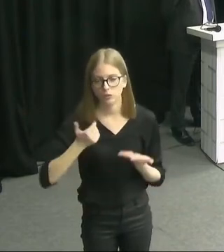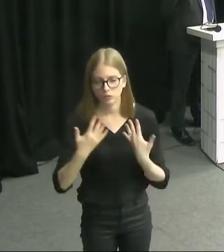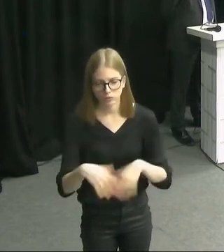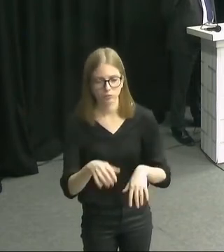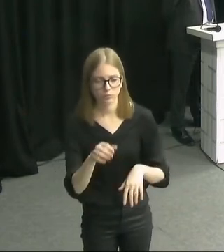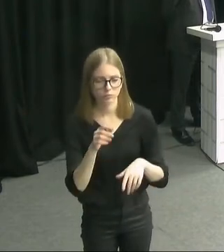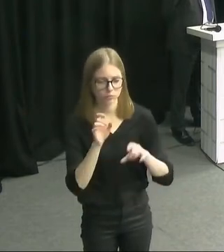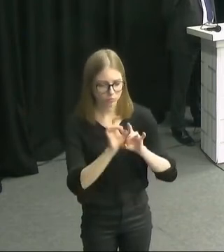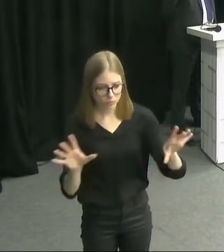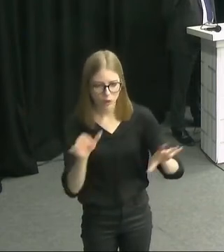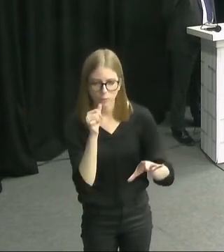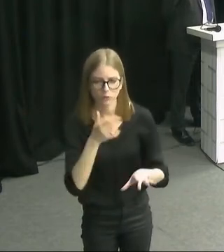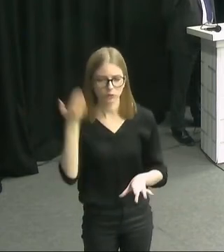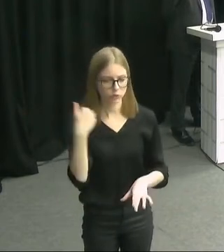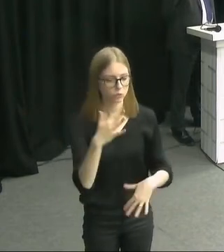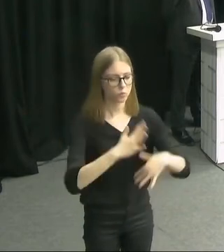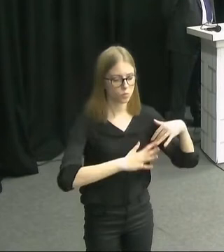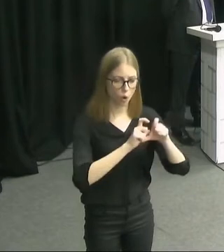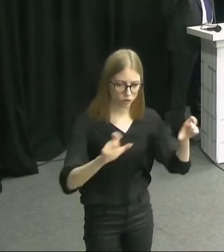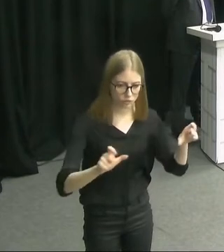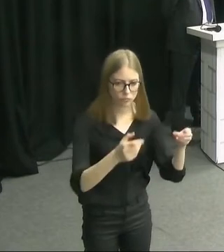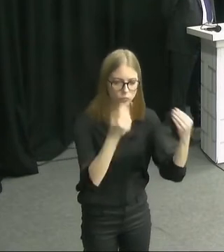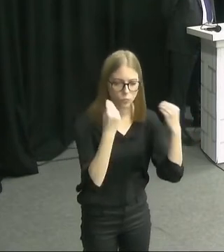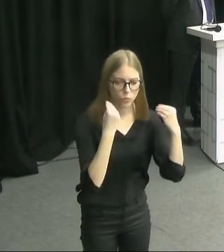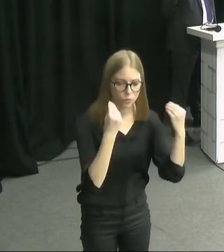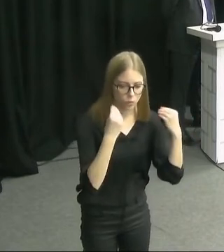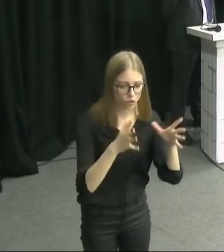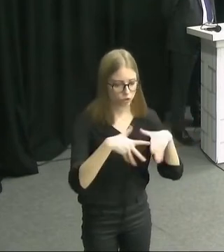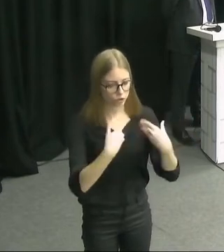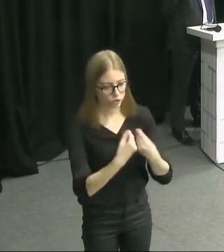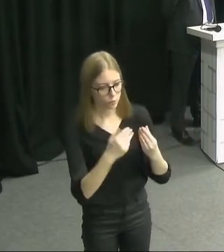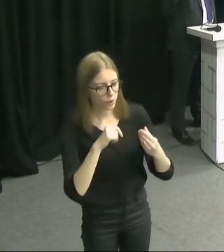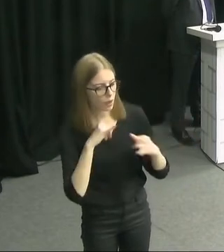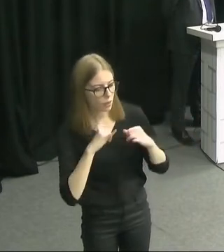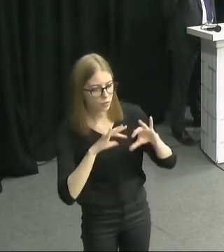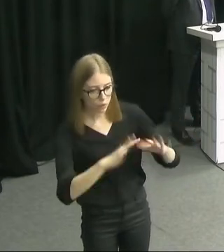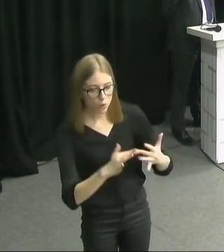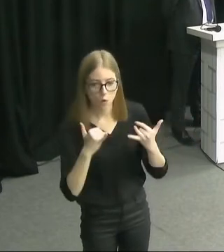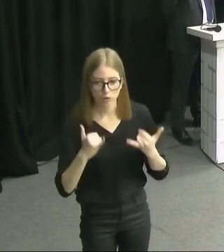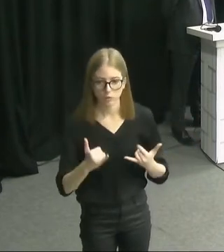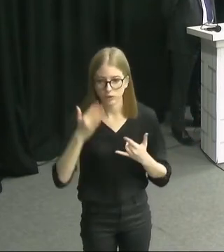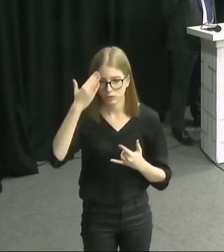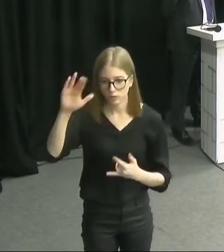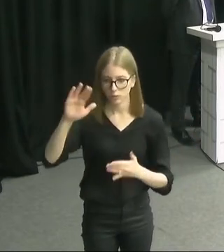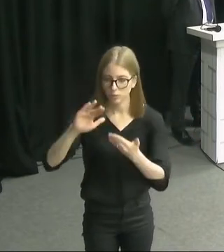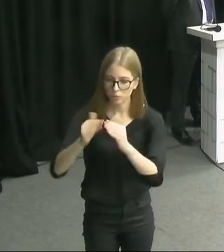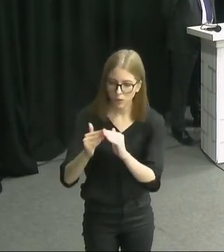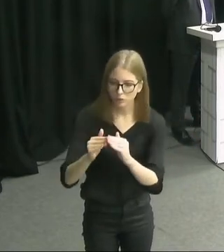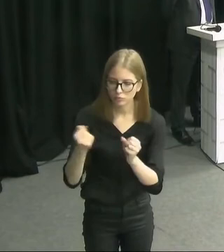students are now in a different environment. Some of them have moved to a different city. They need to integrate themselves into new